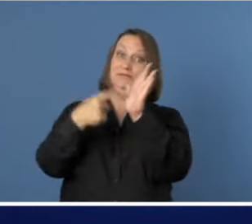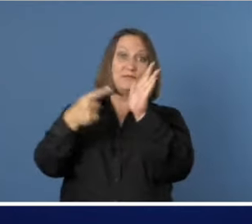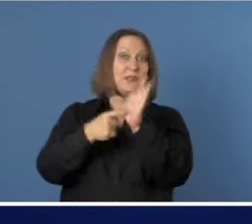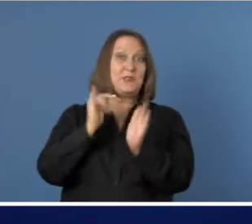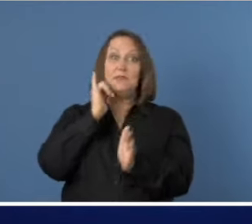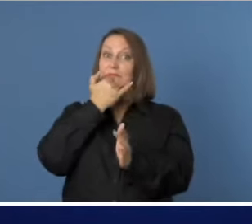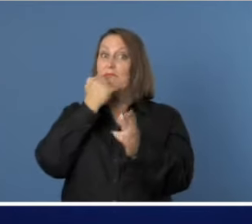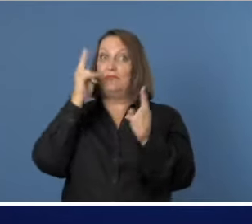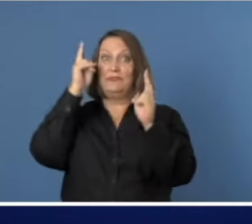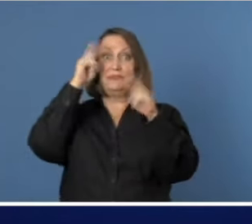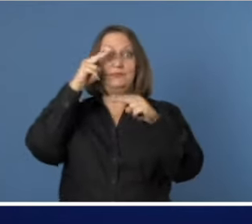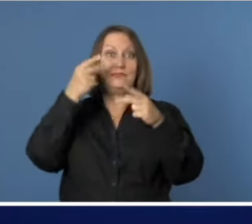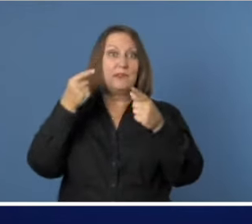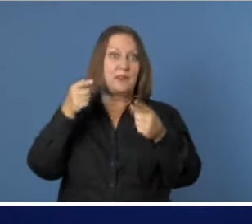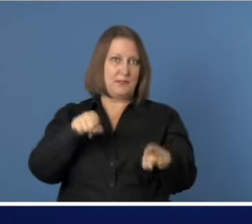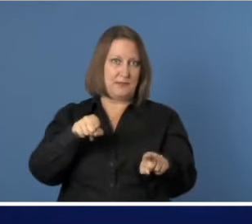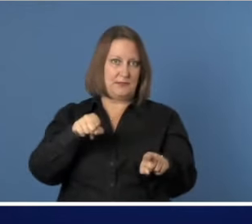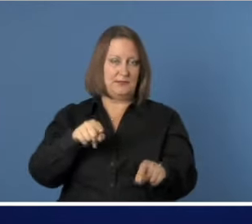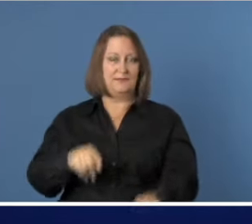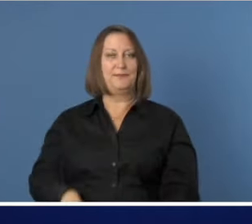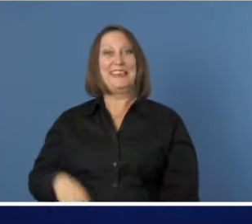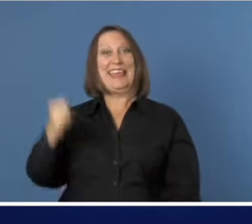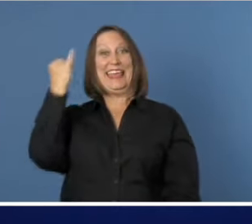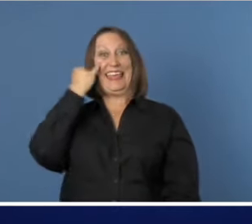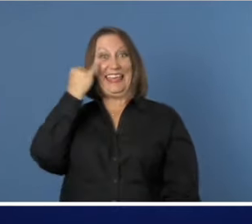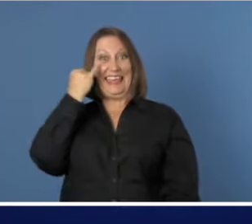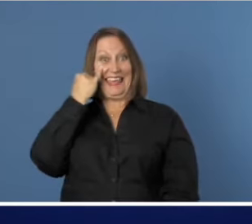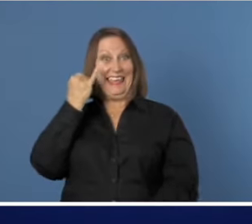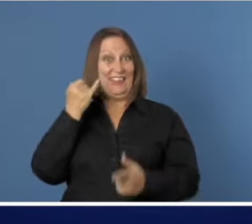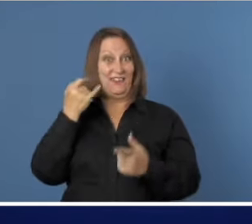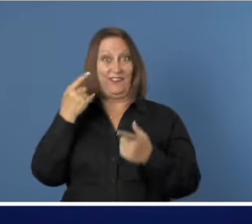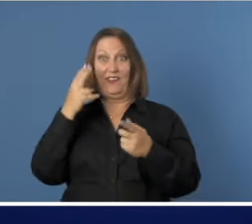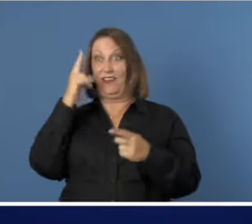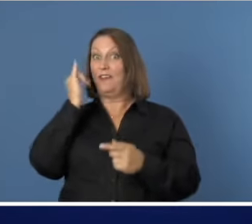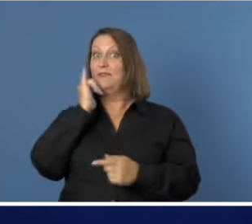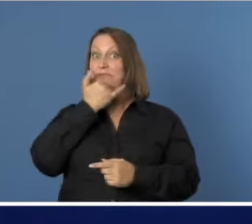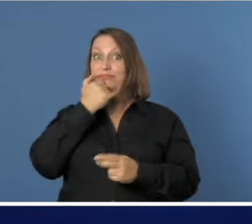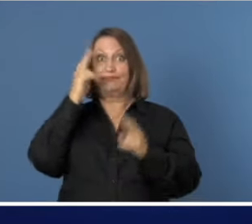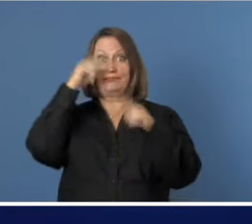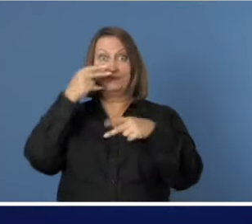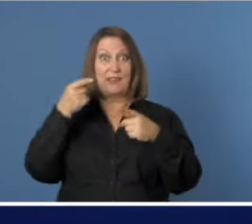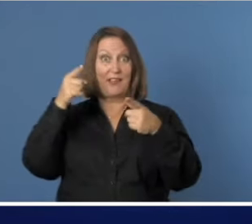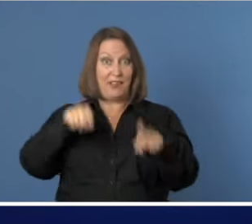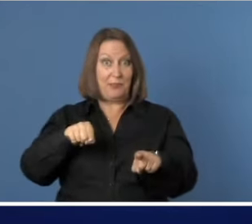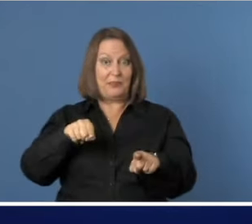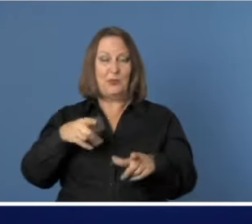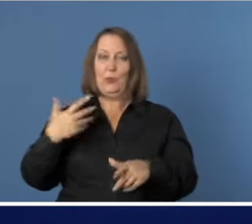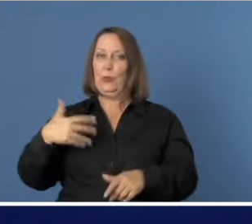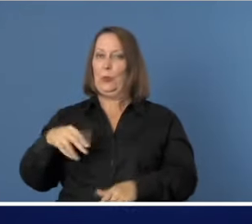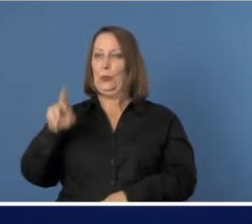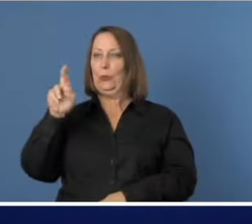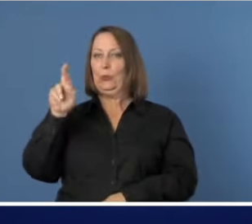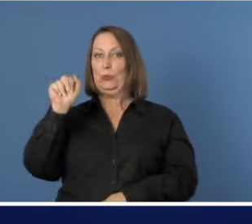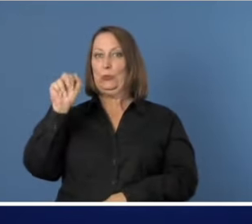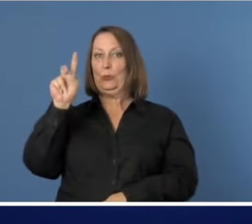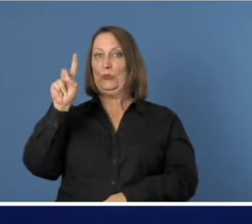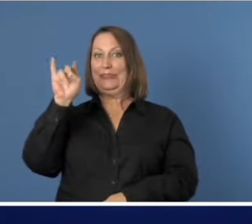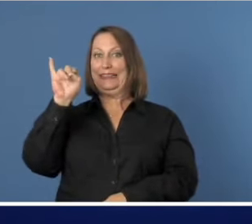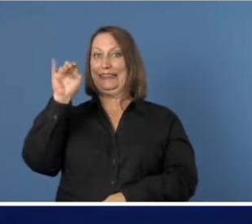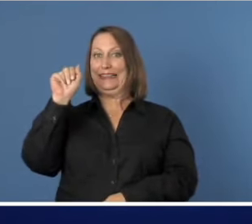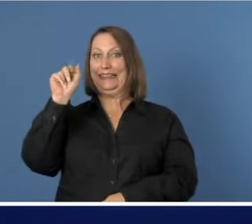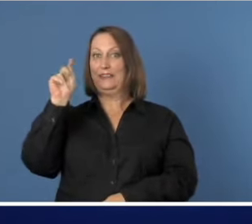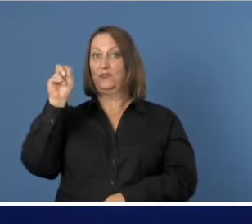accidents are possible. An accident could result in dangerous levels of radiation that could